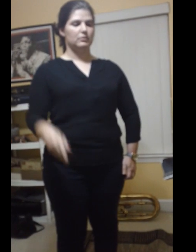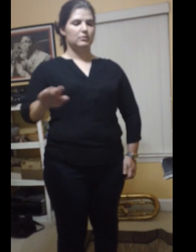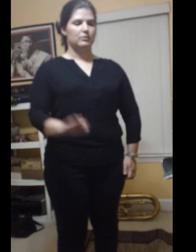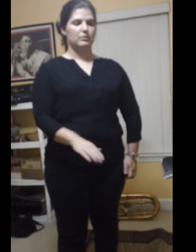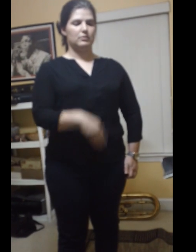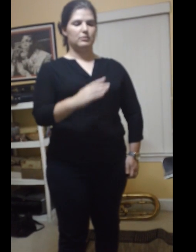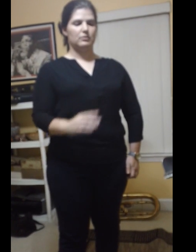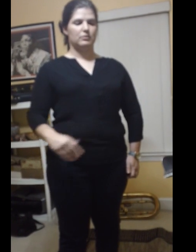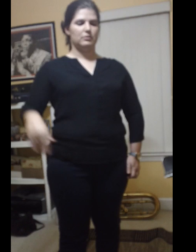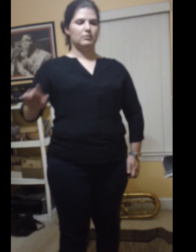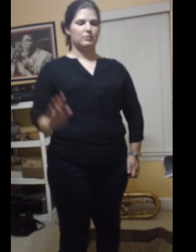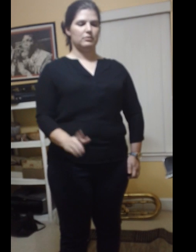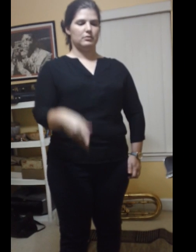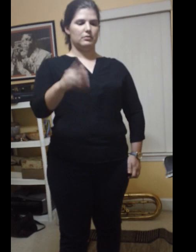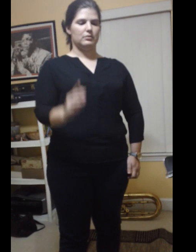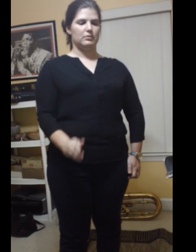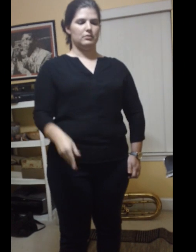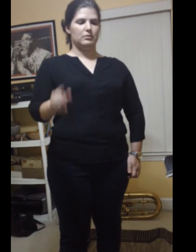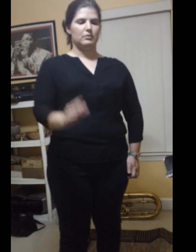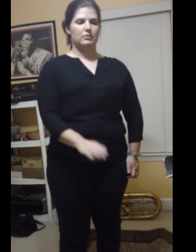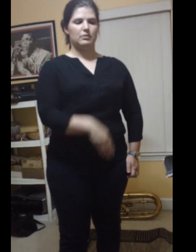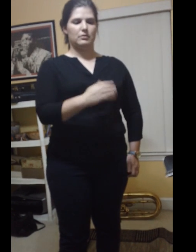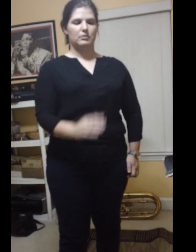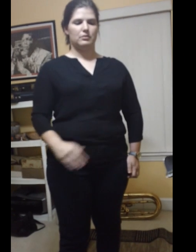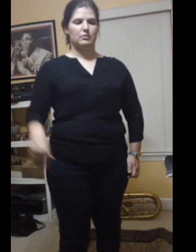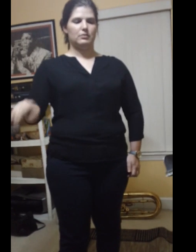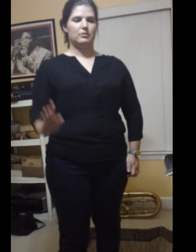give us faith to sing always,